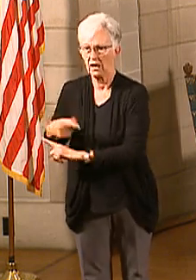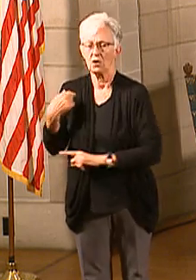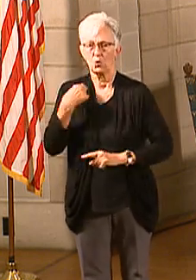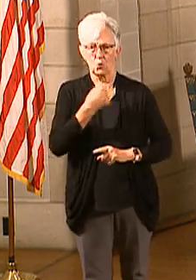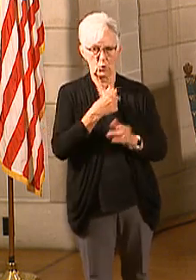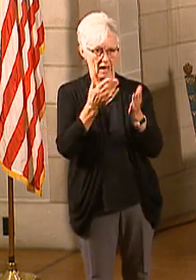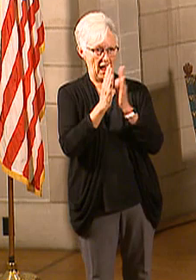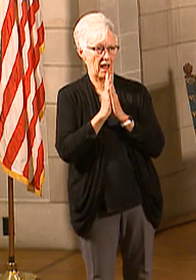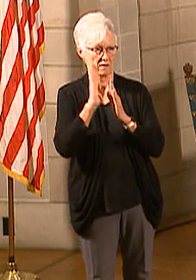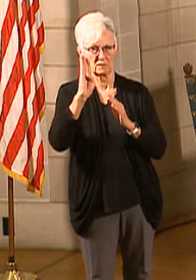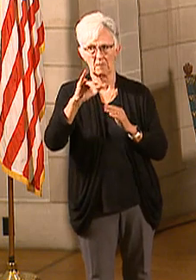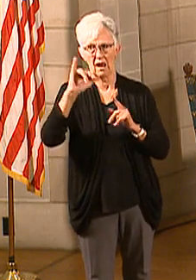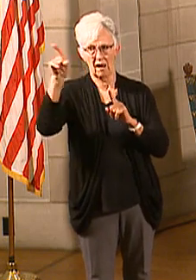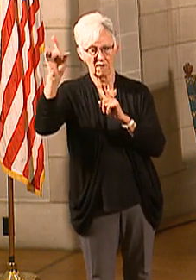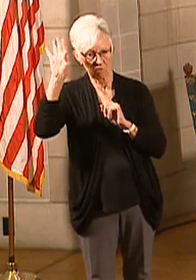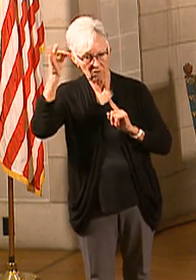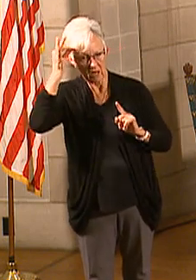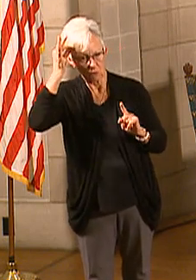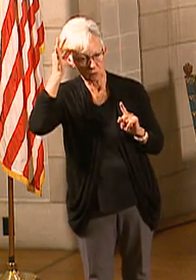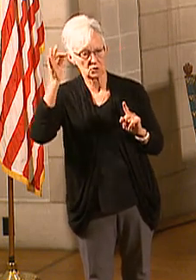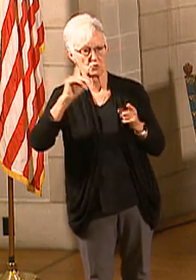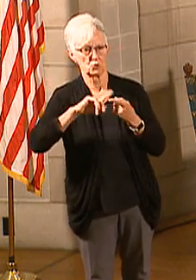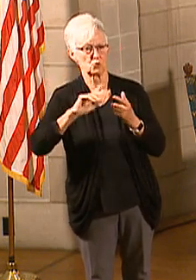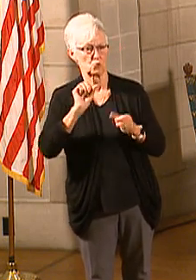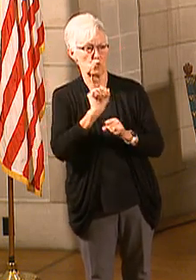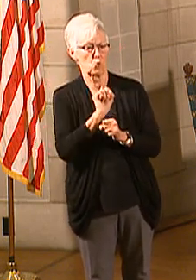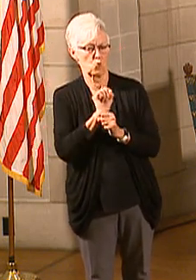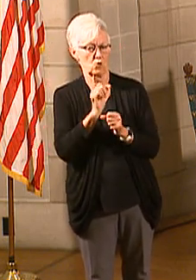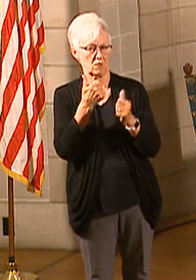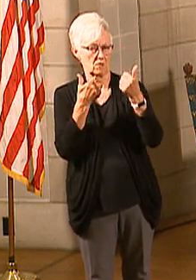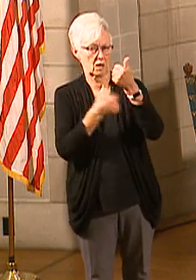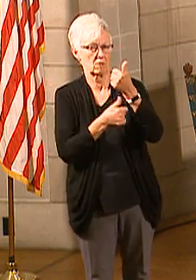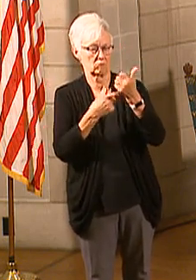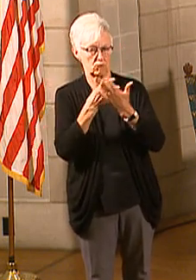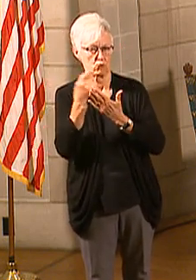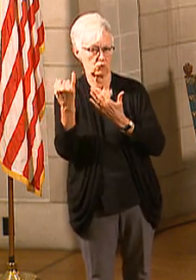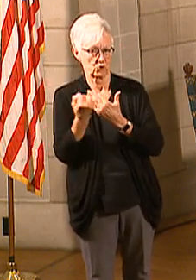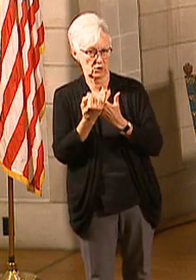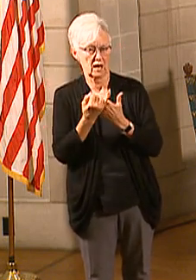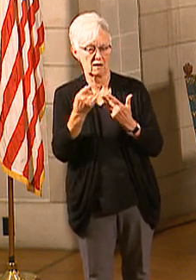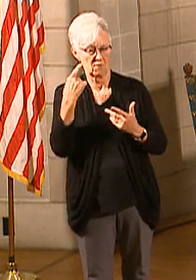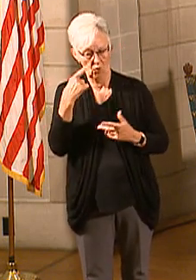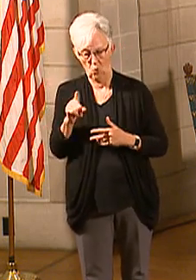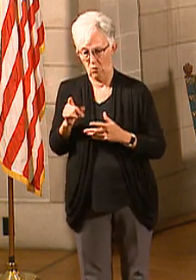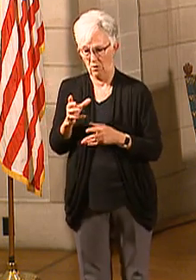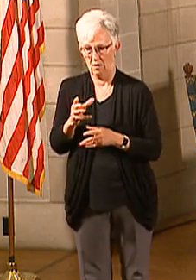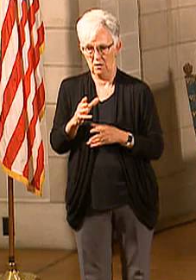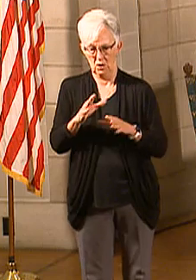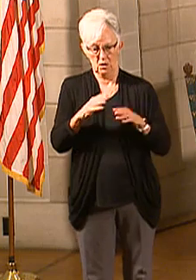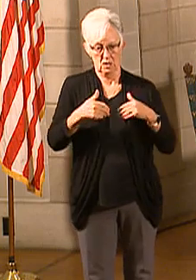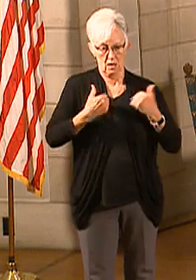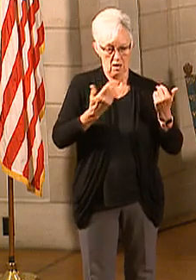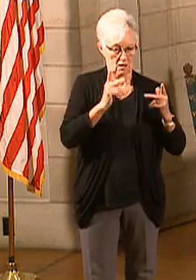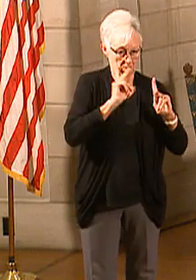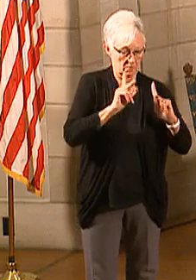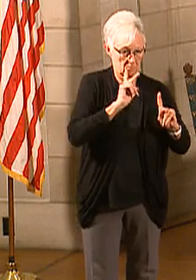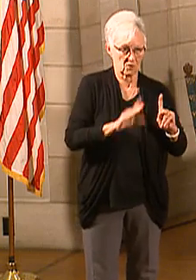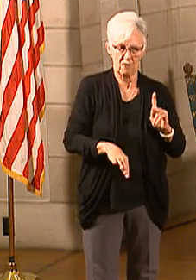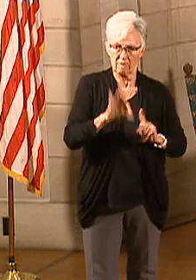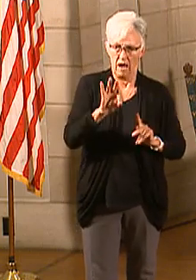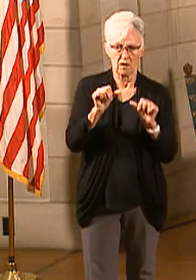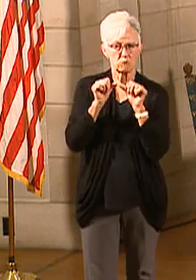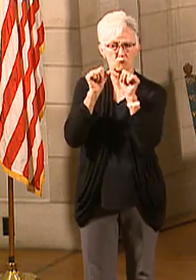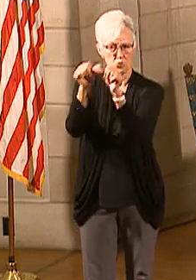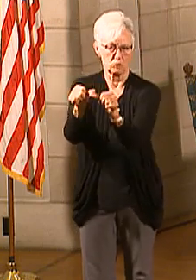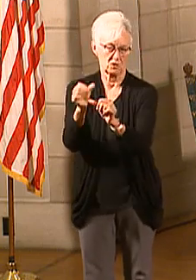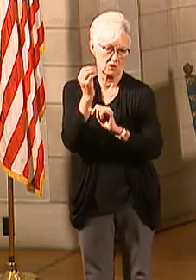our federal partners to be a part of a project as it relates to engaging youth in permanency. So really making sure that our young